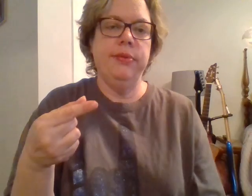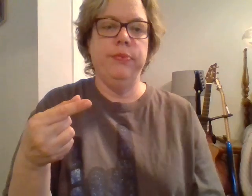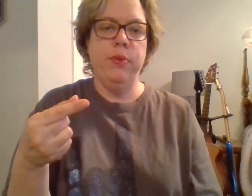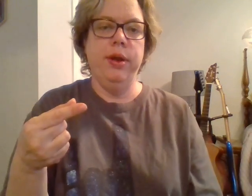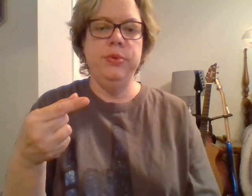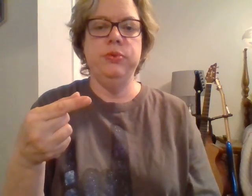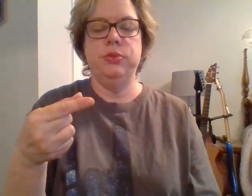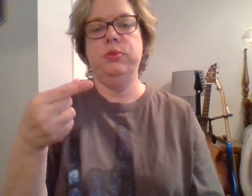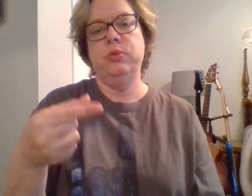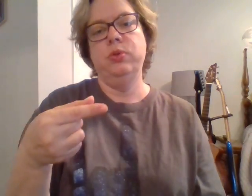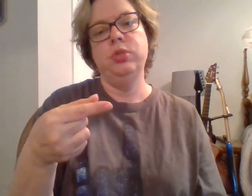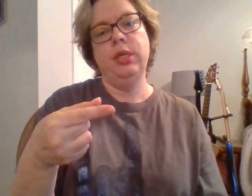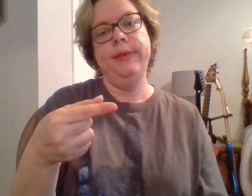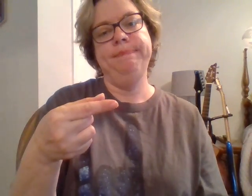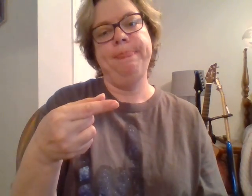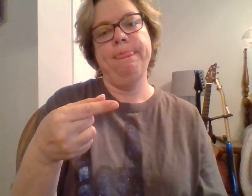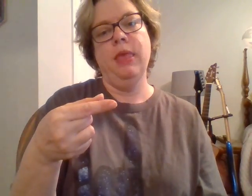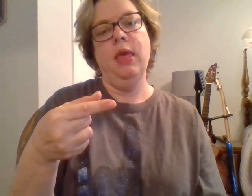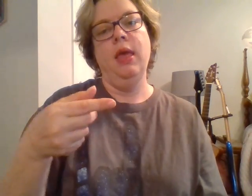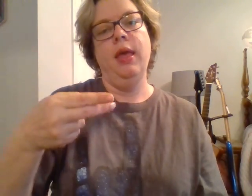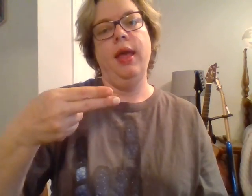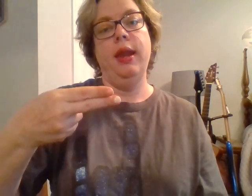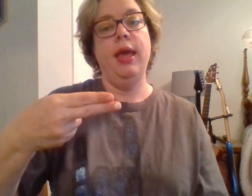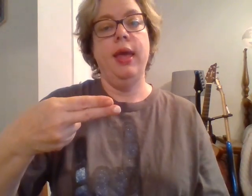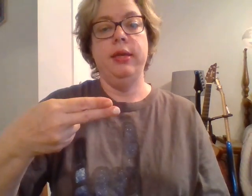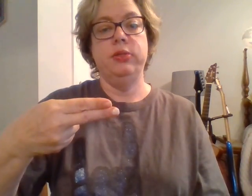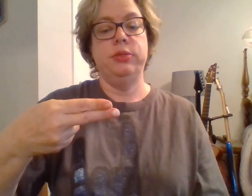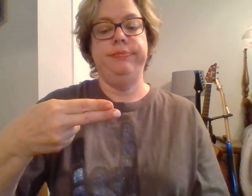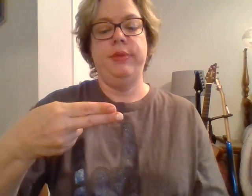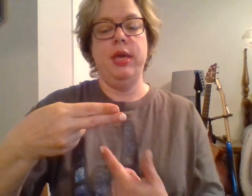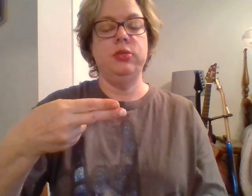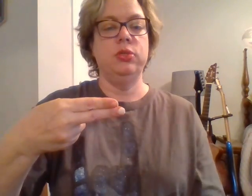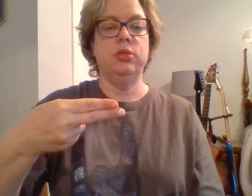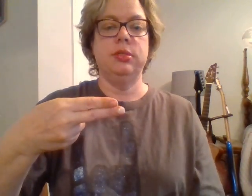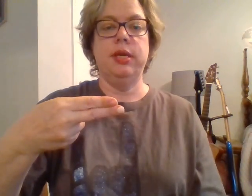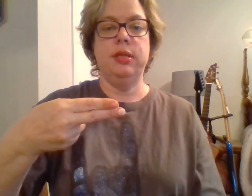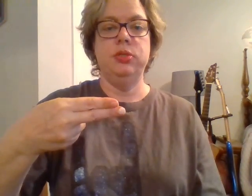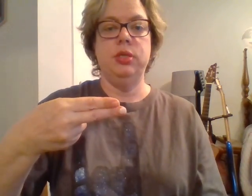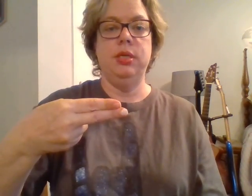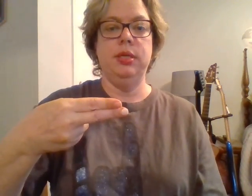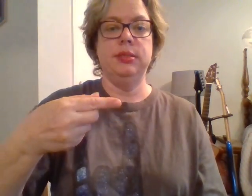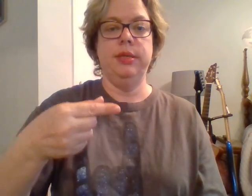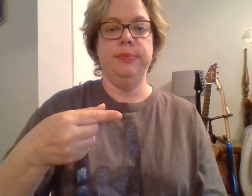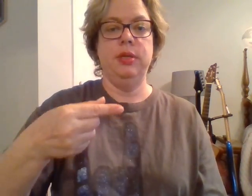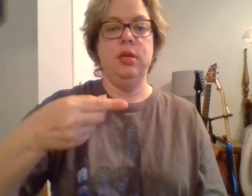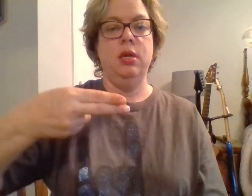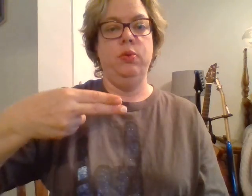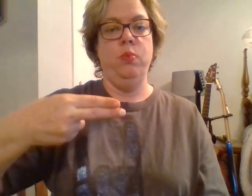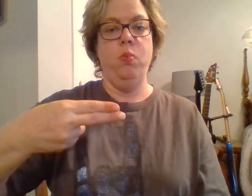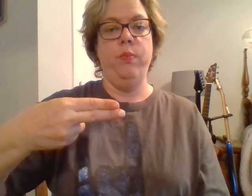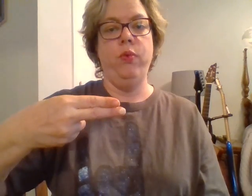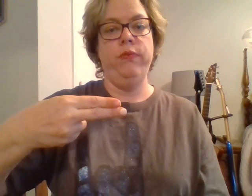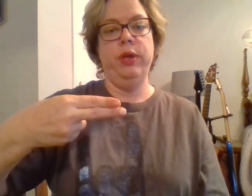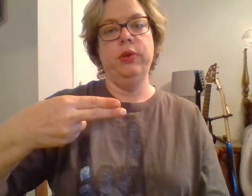what I'm used to. So G and H. H is just like the G, except one more finger,